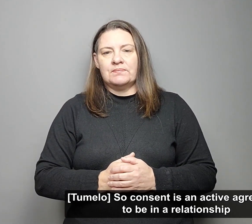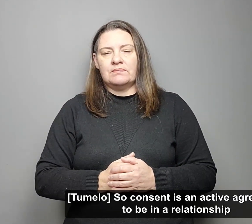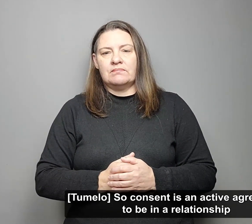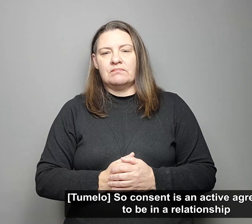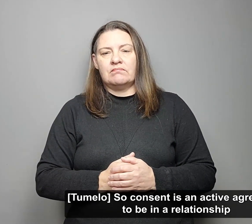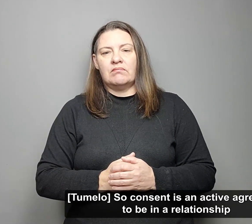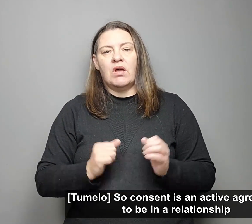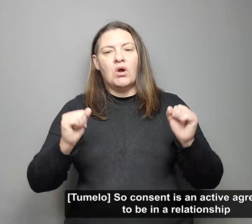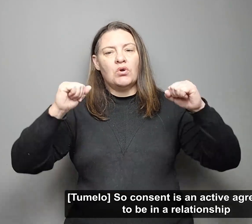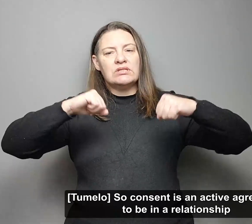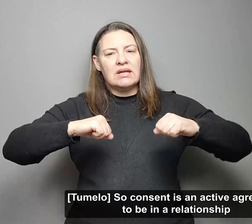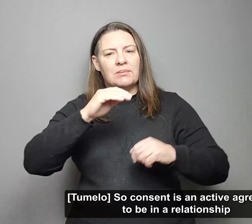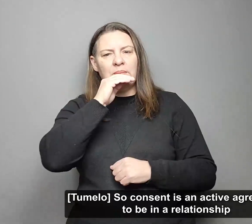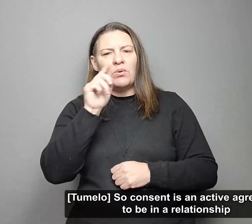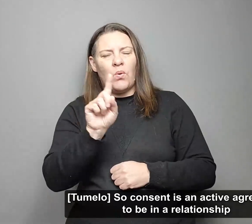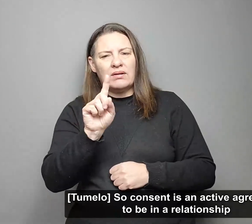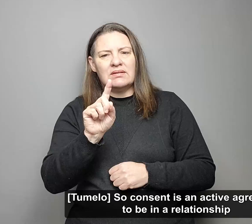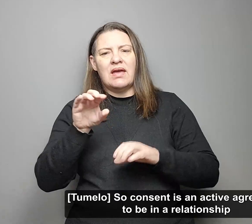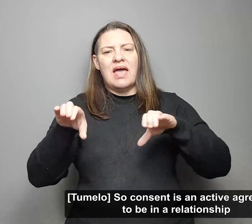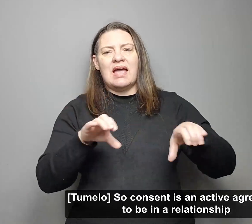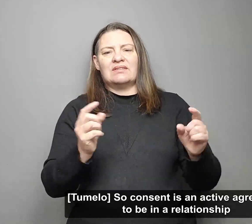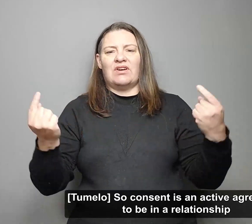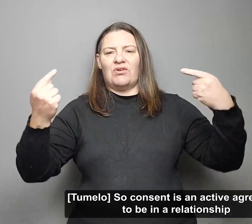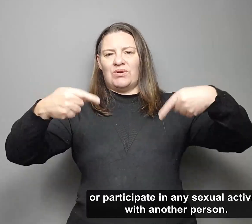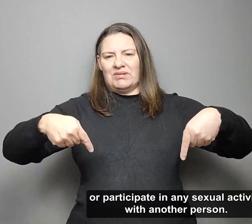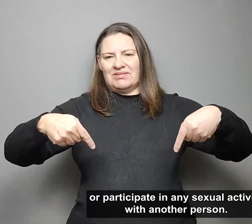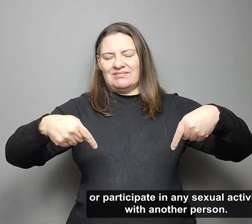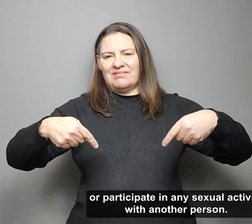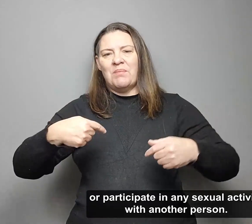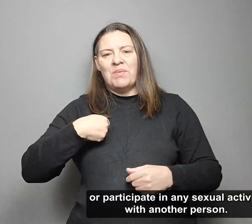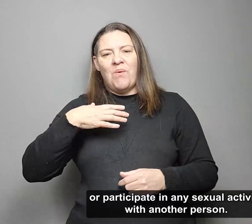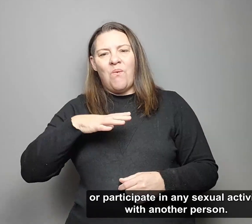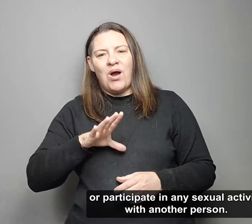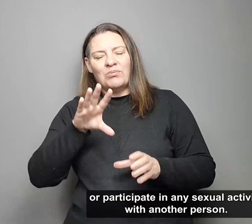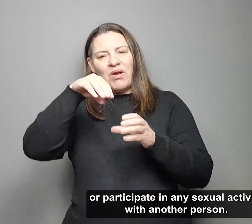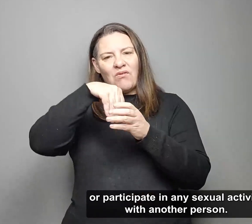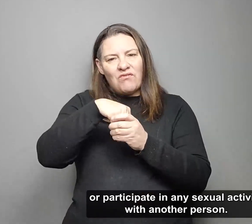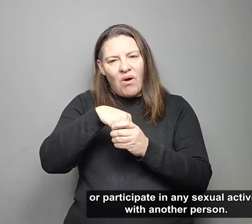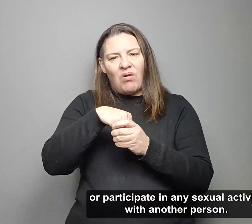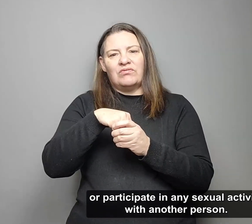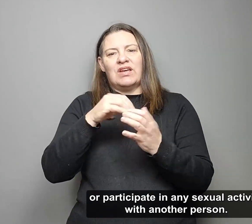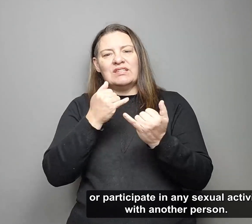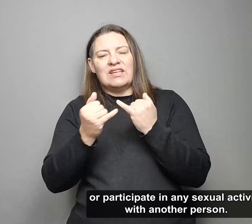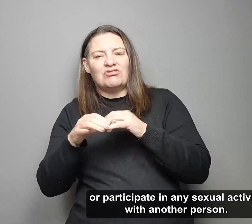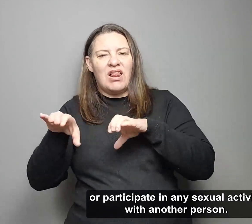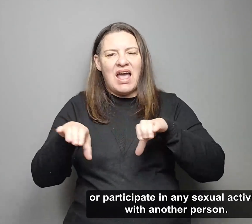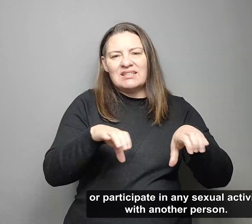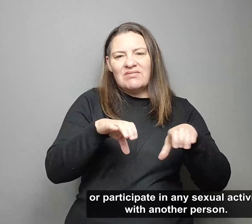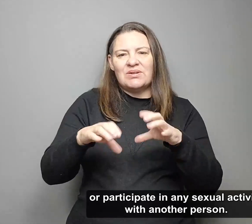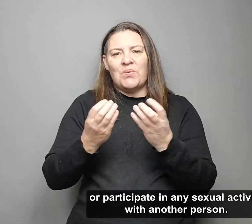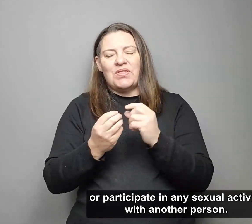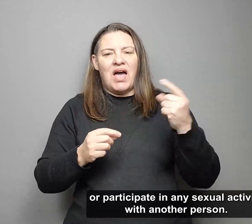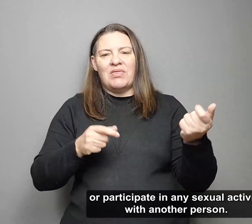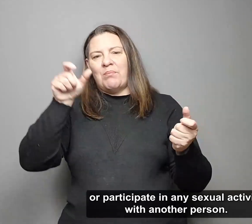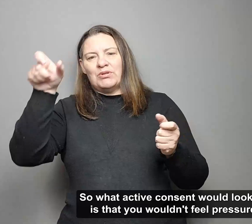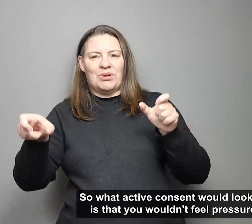So consent is an active agreement to be in a relationship or participate in any sexual activity with another